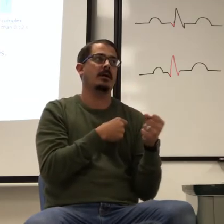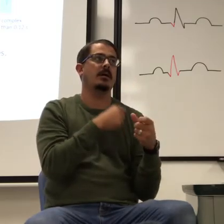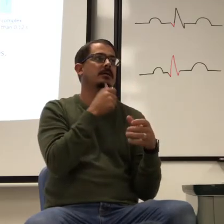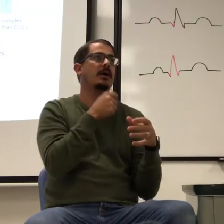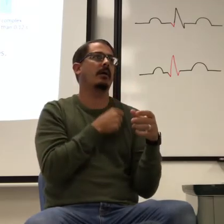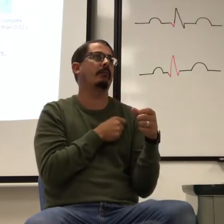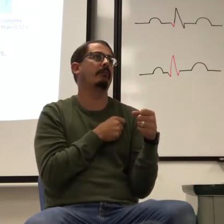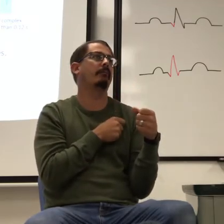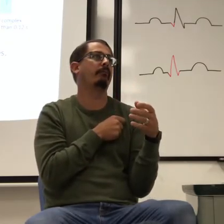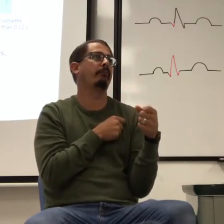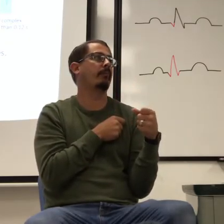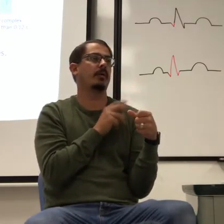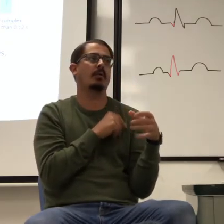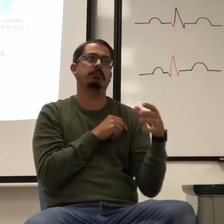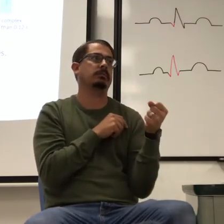it's not a